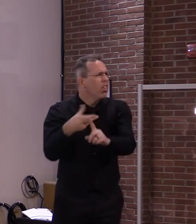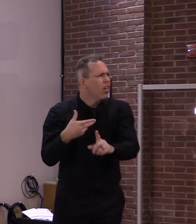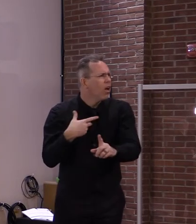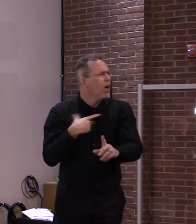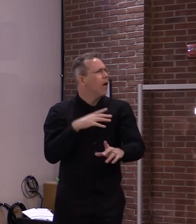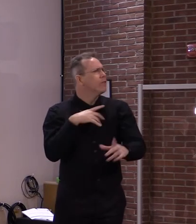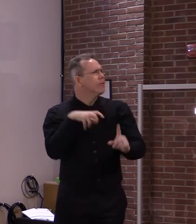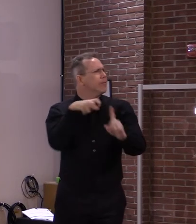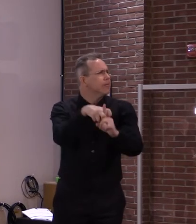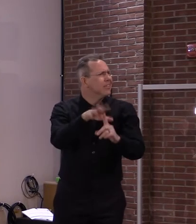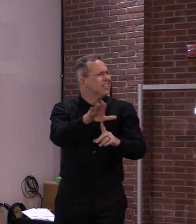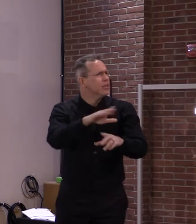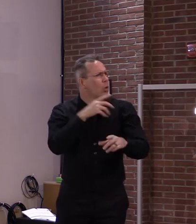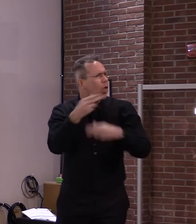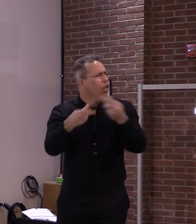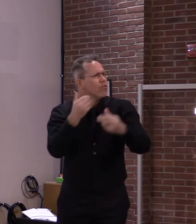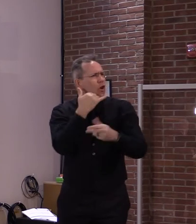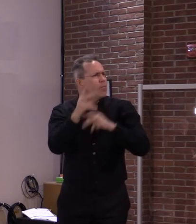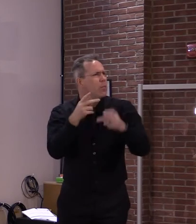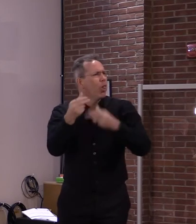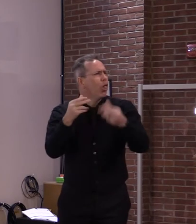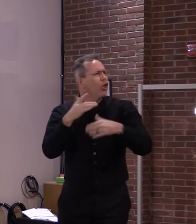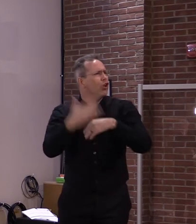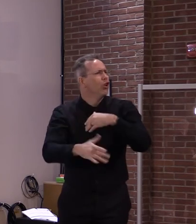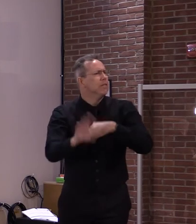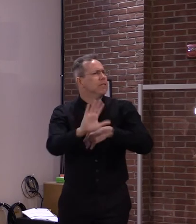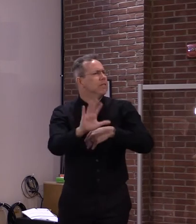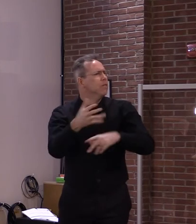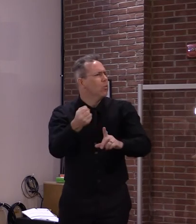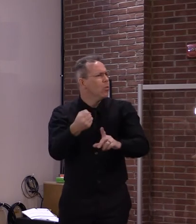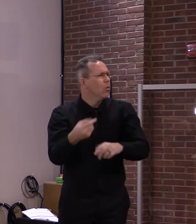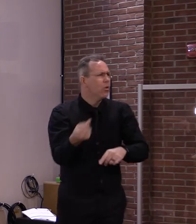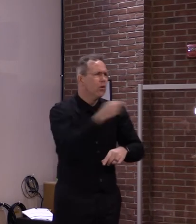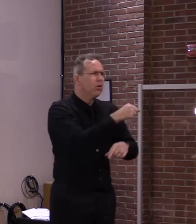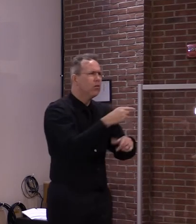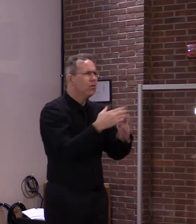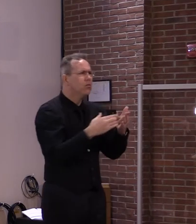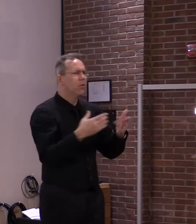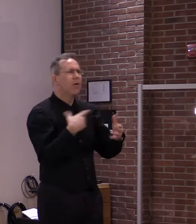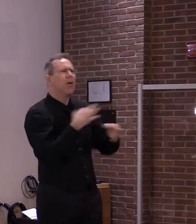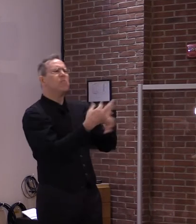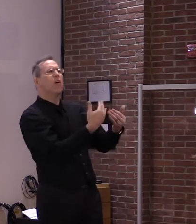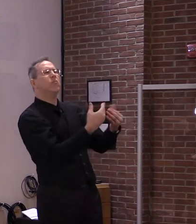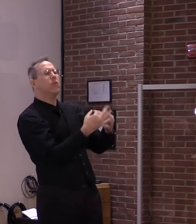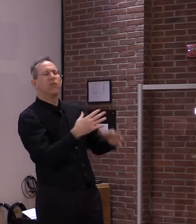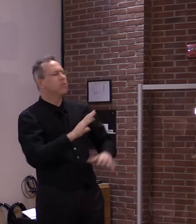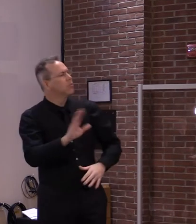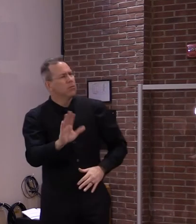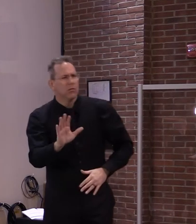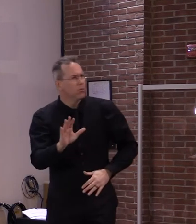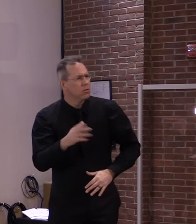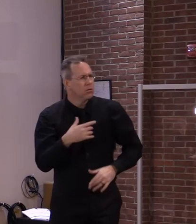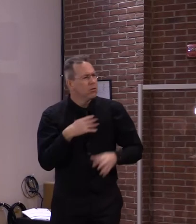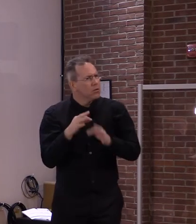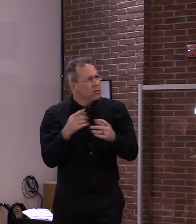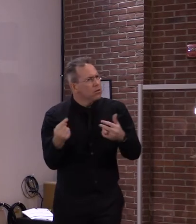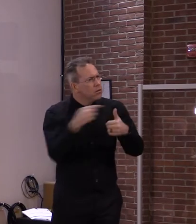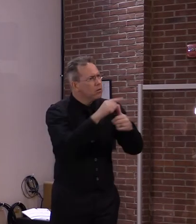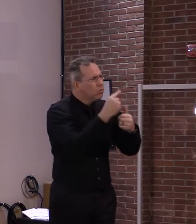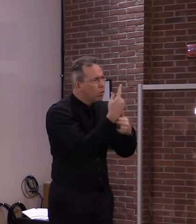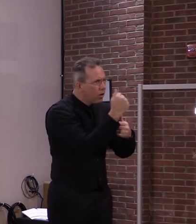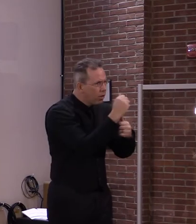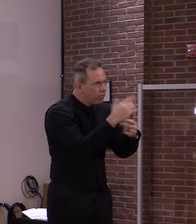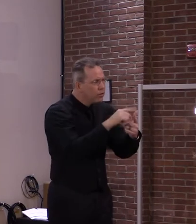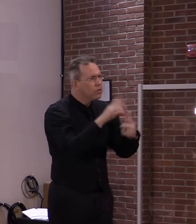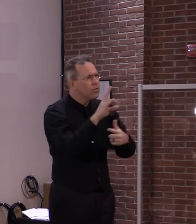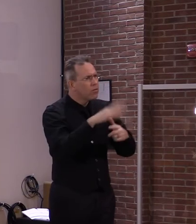that there was going to be vaccination of people that are not 1a we've stepped in uh and and mentioned